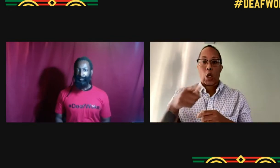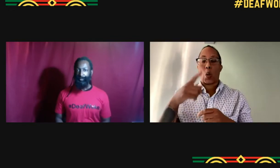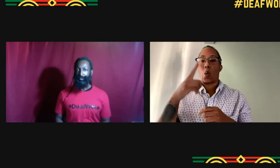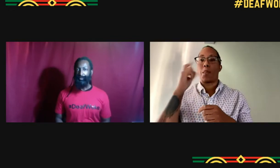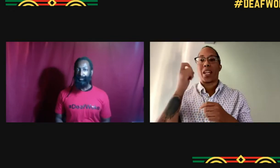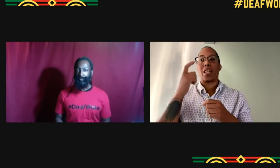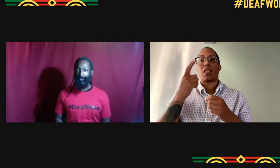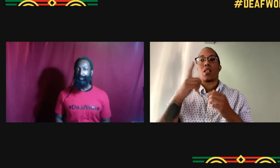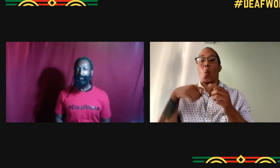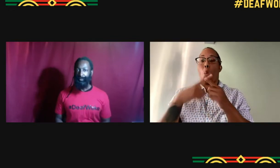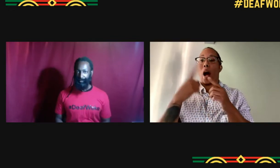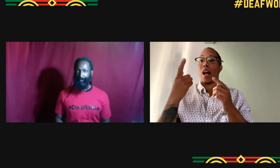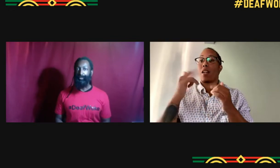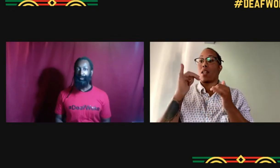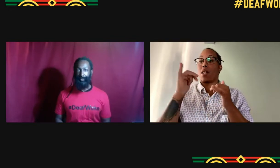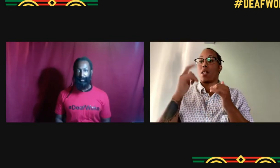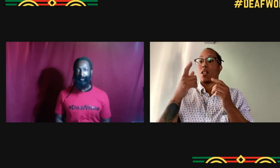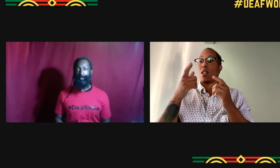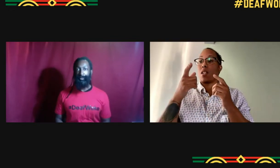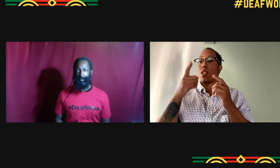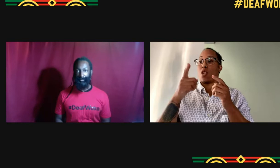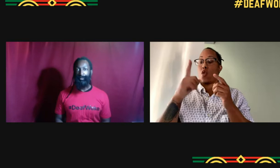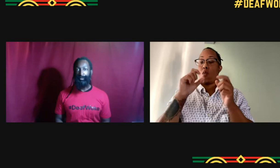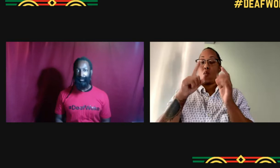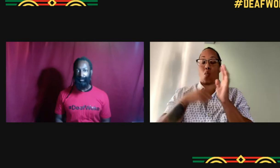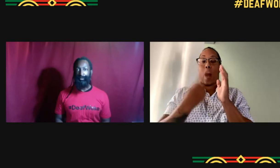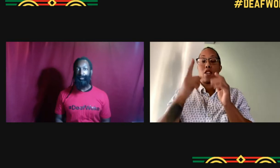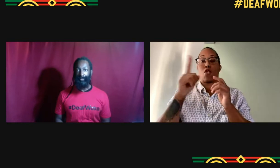You know, if this is, make sure it's for you.